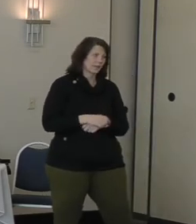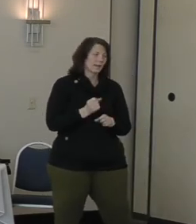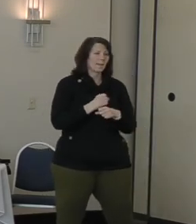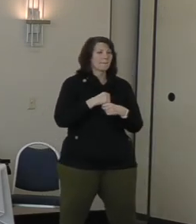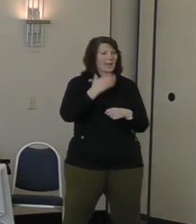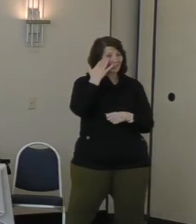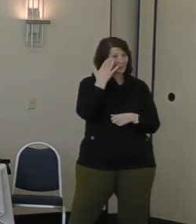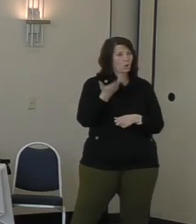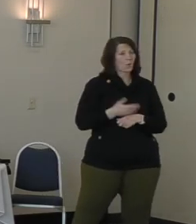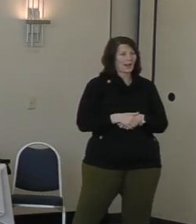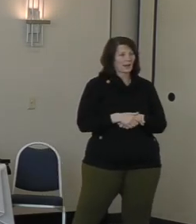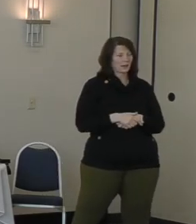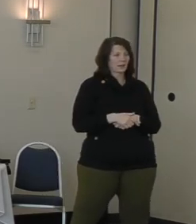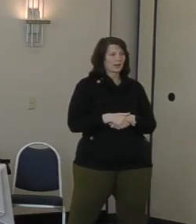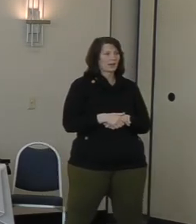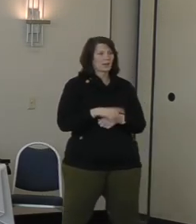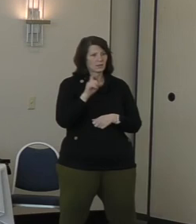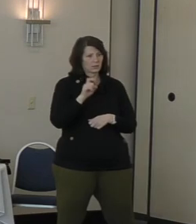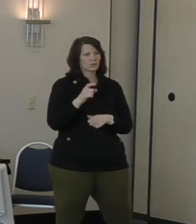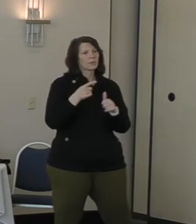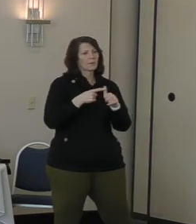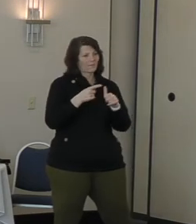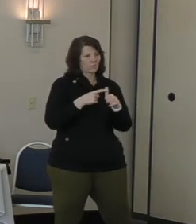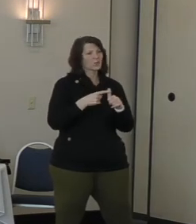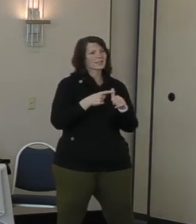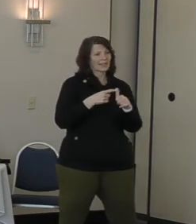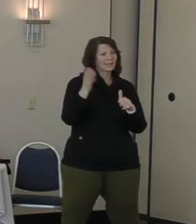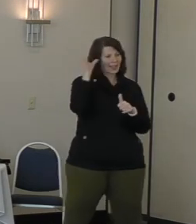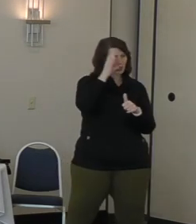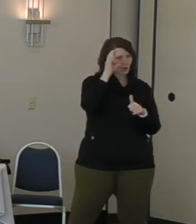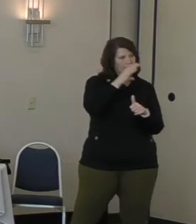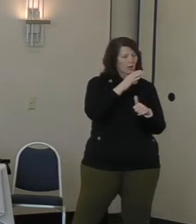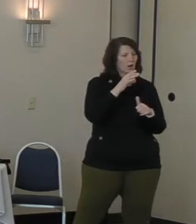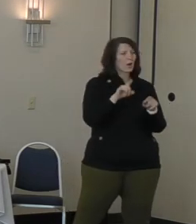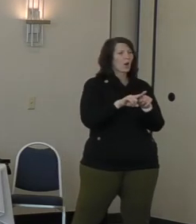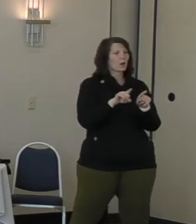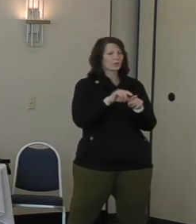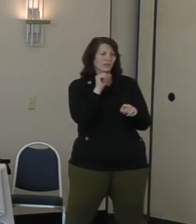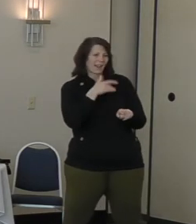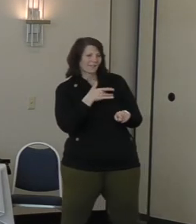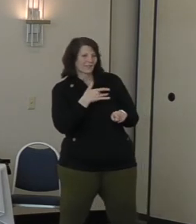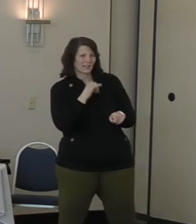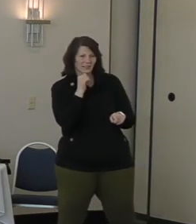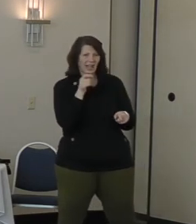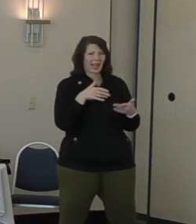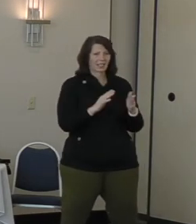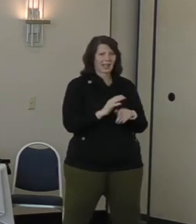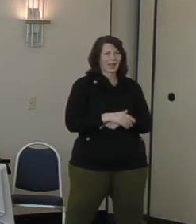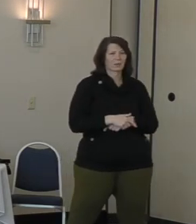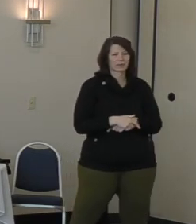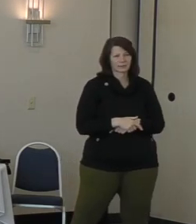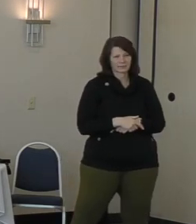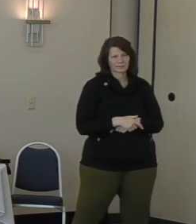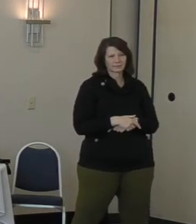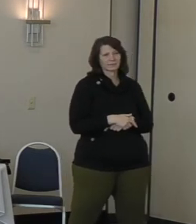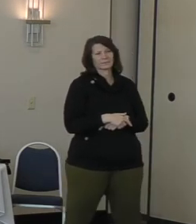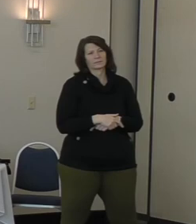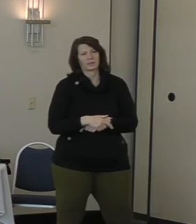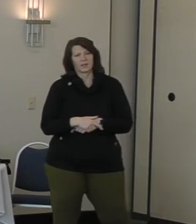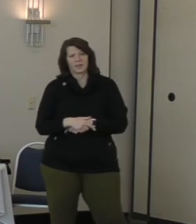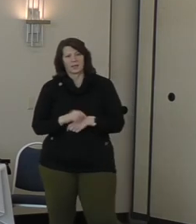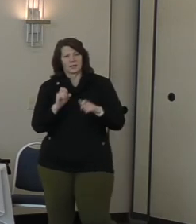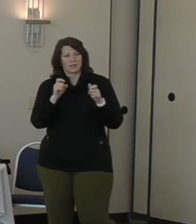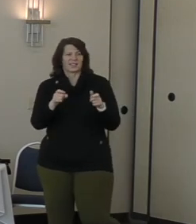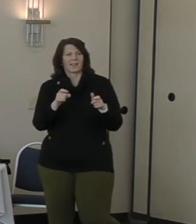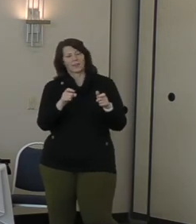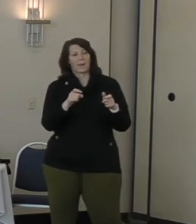them aware. This shouldn't be the first thing they look for, but they also shouldn't feel like they're not allowed to. Give them